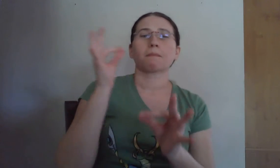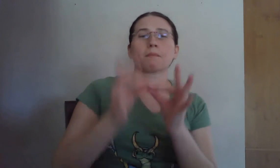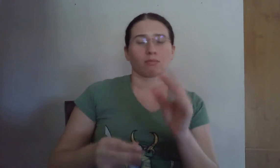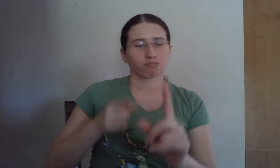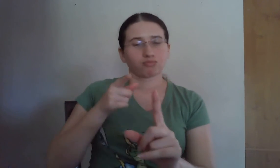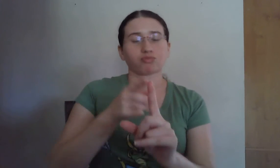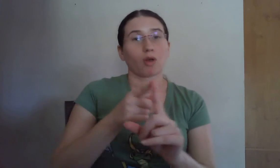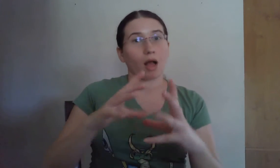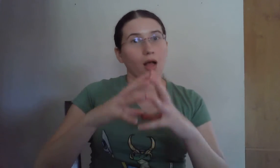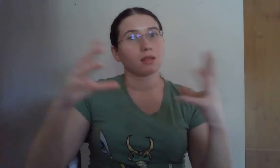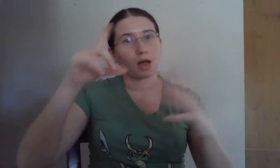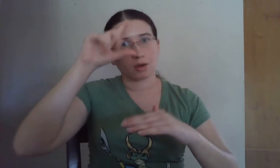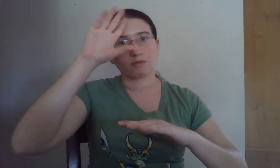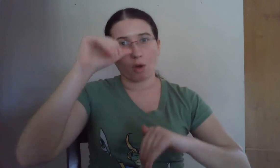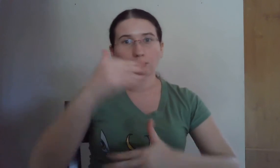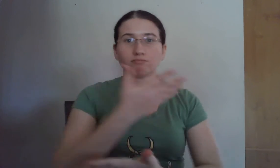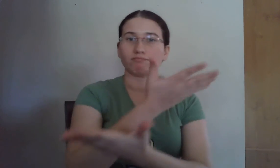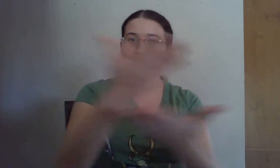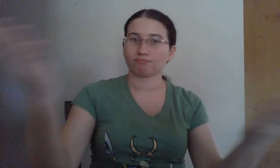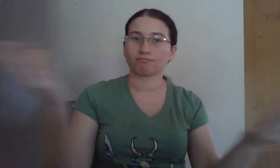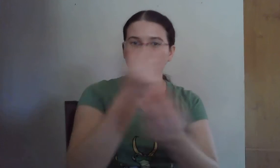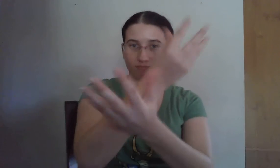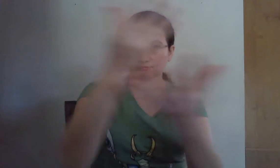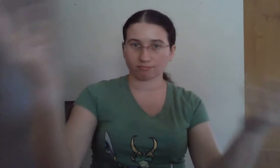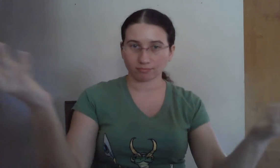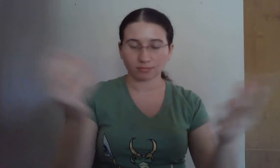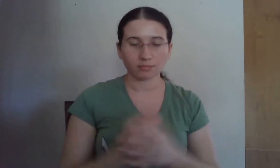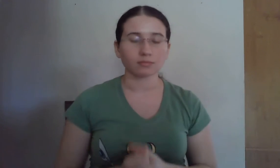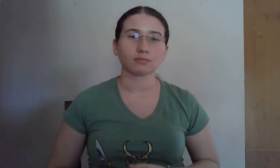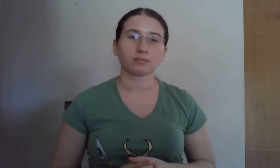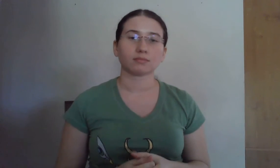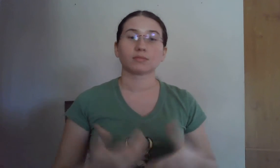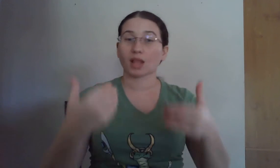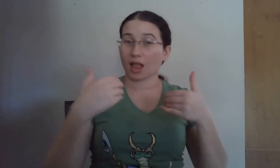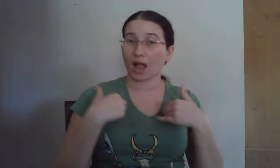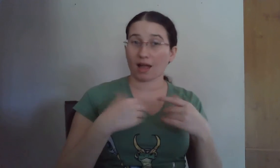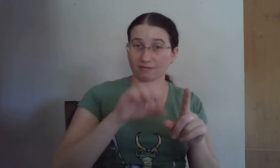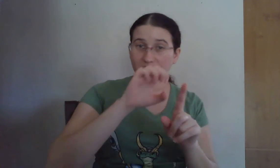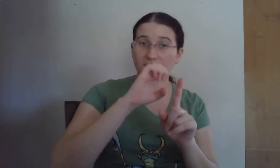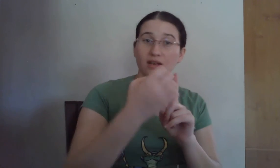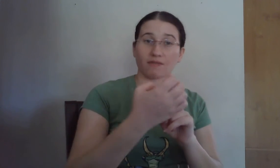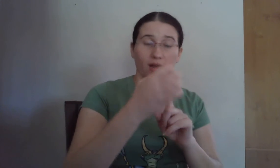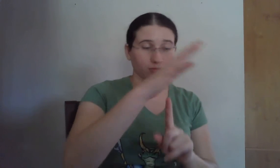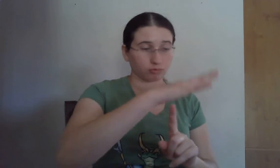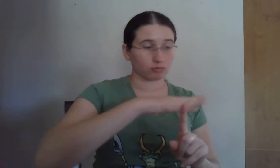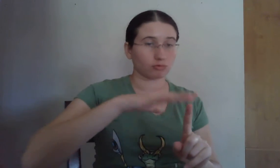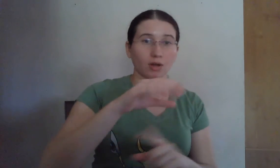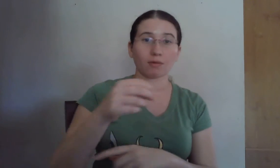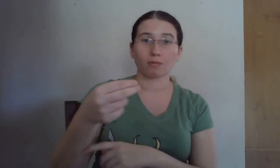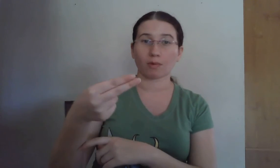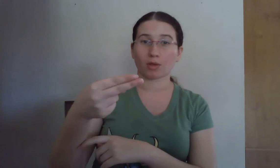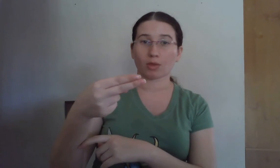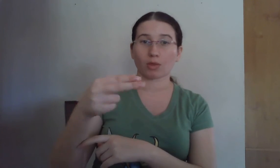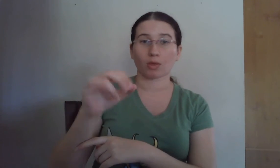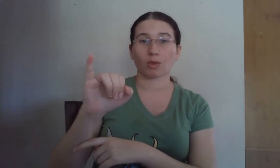imagine. We have environments where humidity is guaranteed throughout the year. On those, it